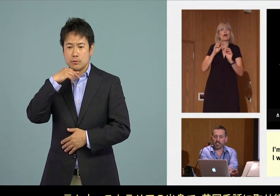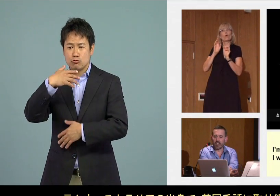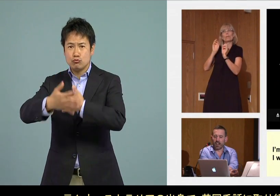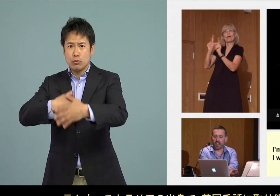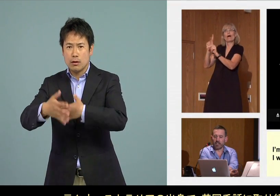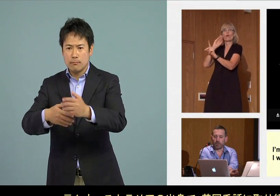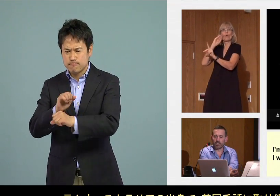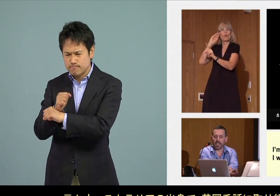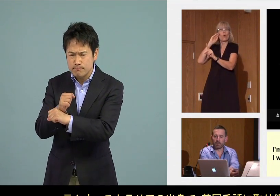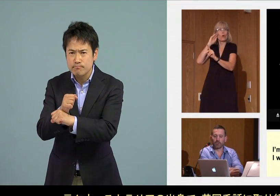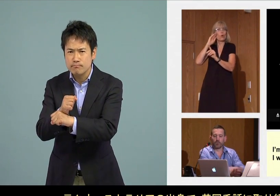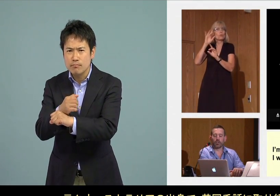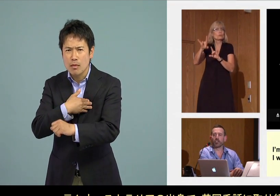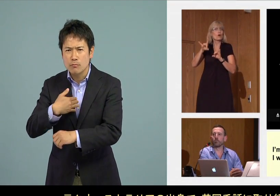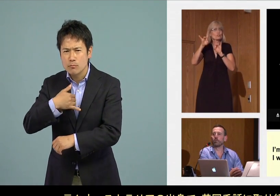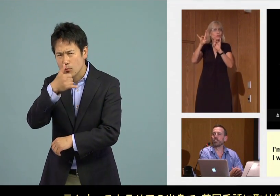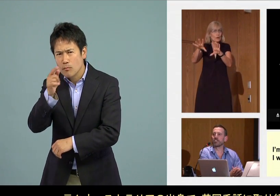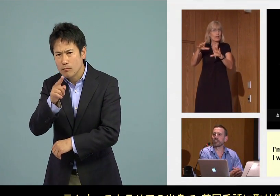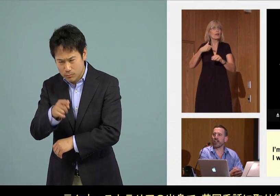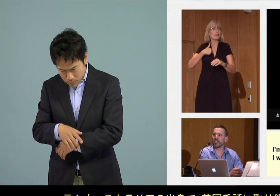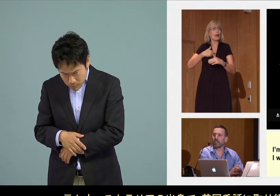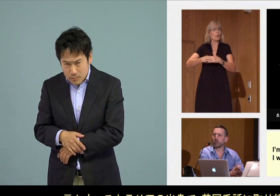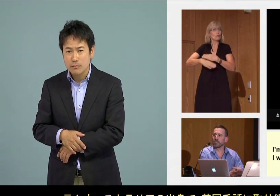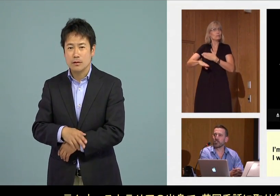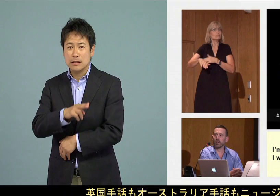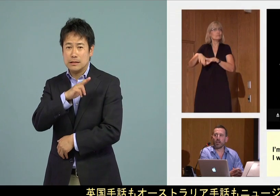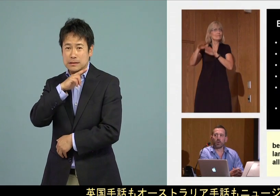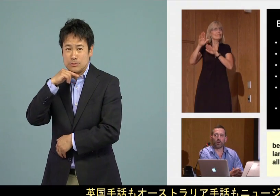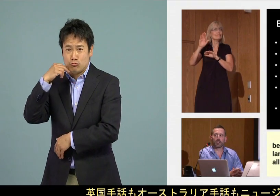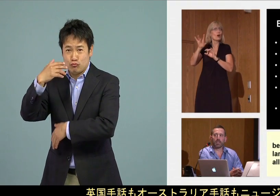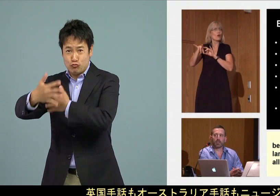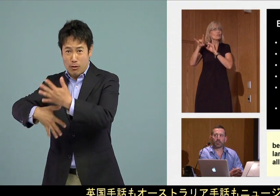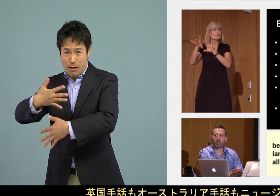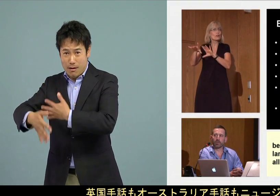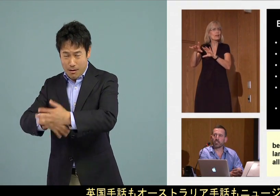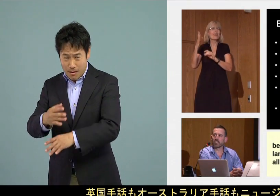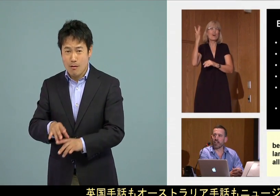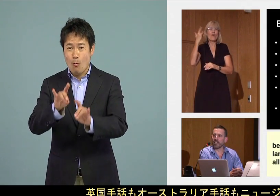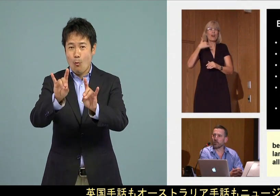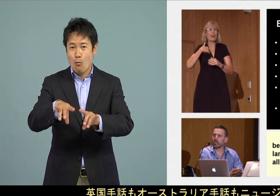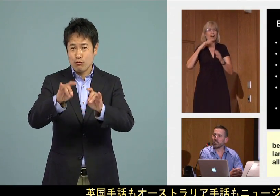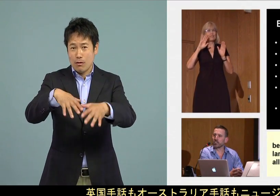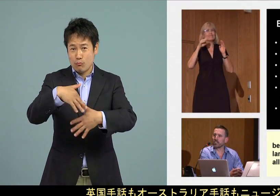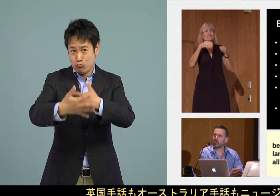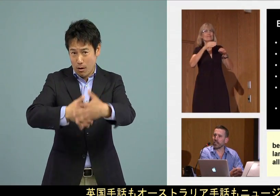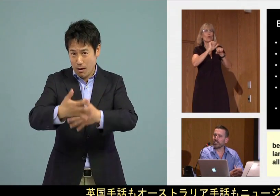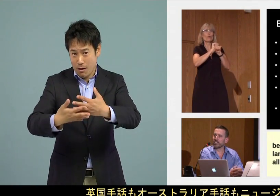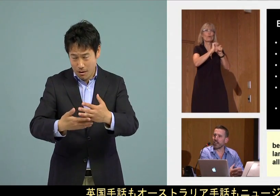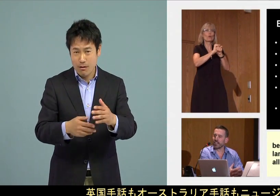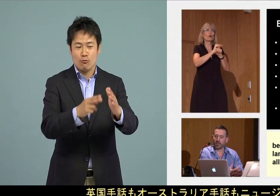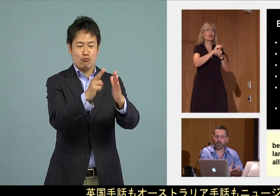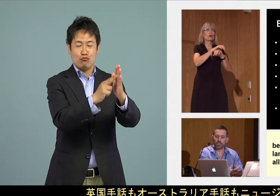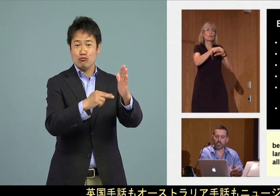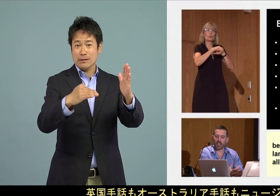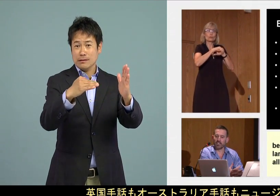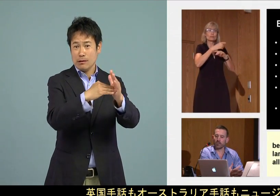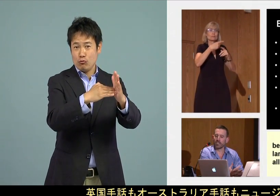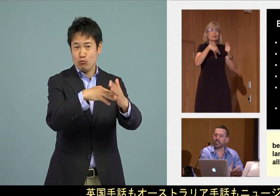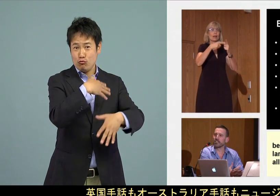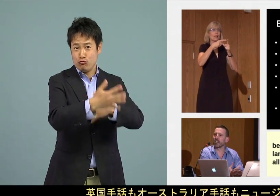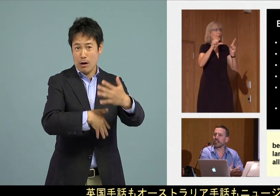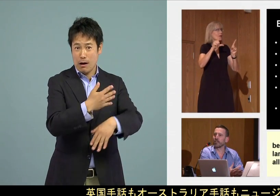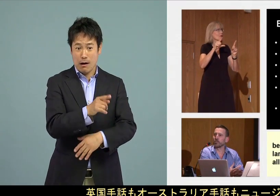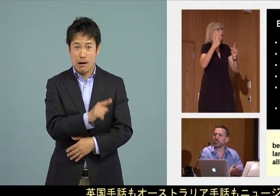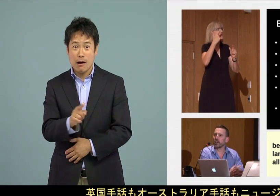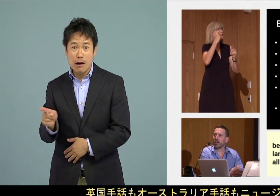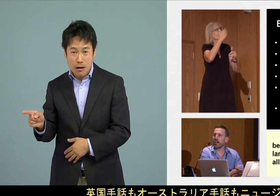the reason I was able to work on British Sign Language was because British Sign Language, Australian Sign Language, and New